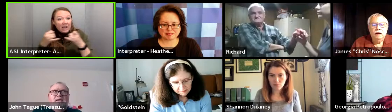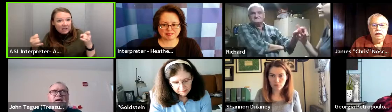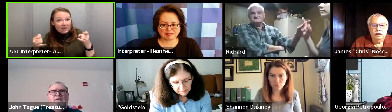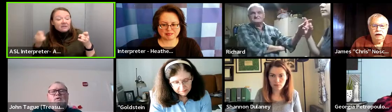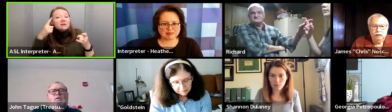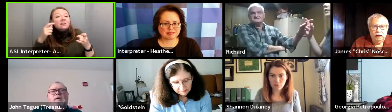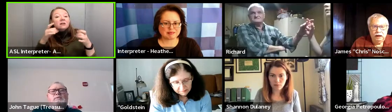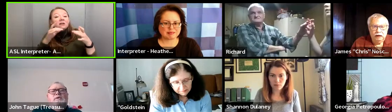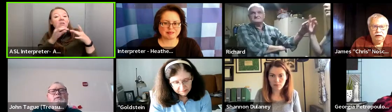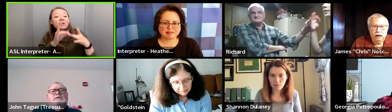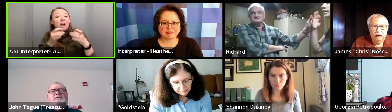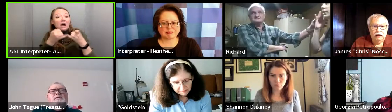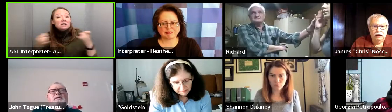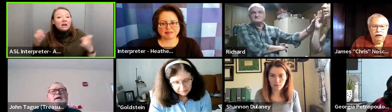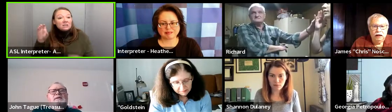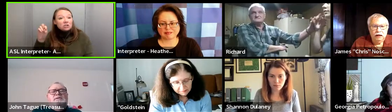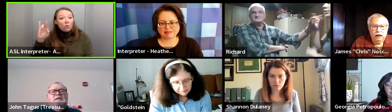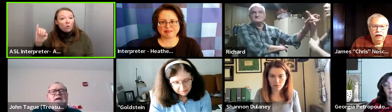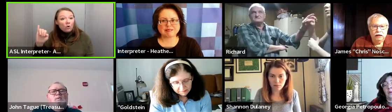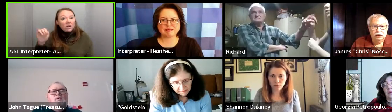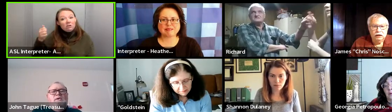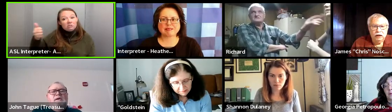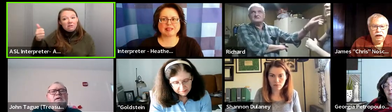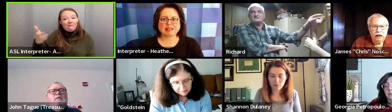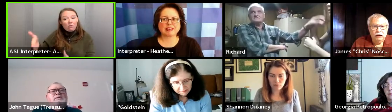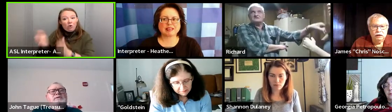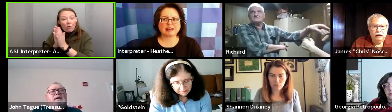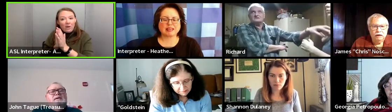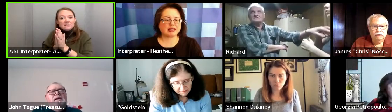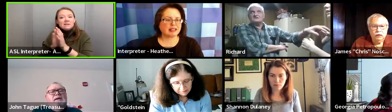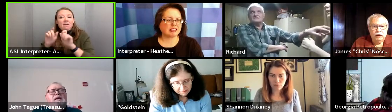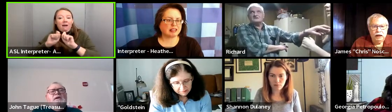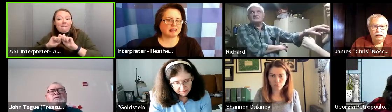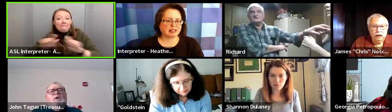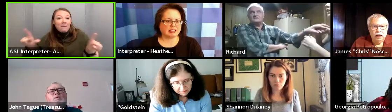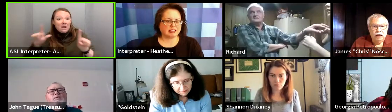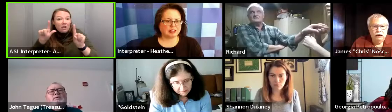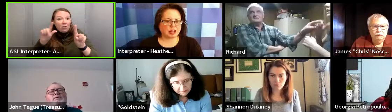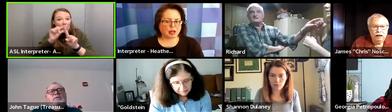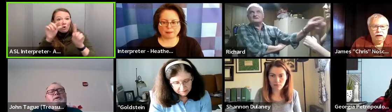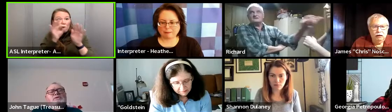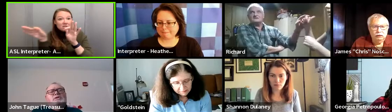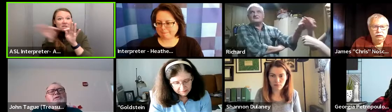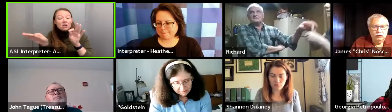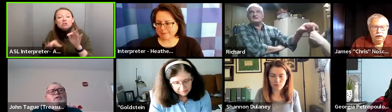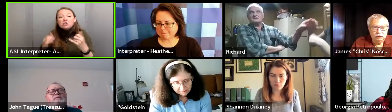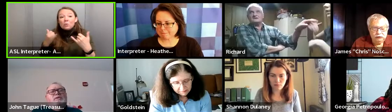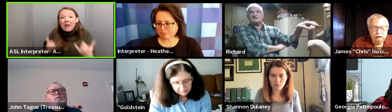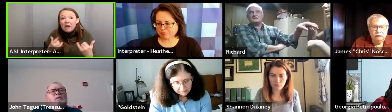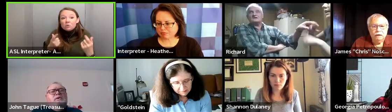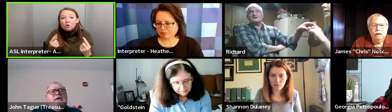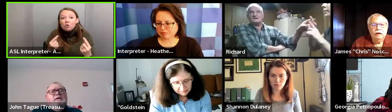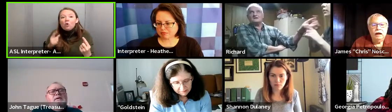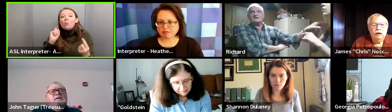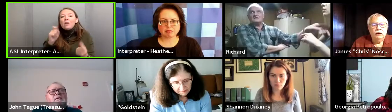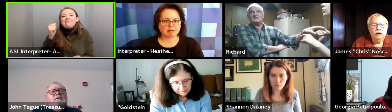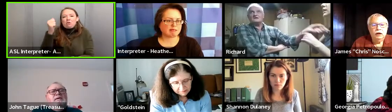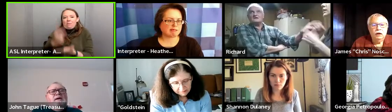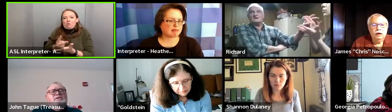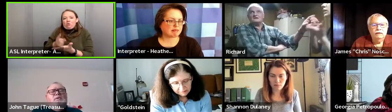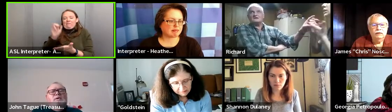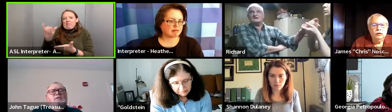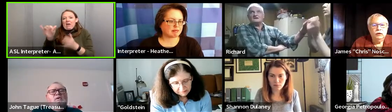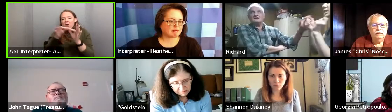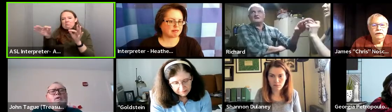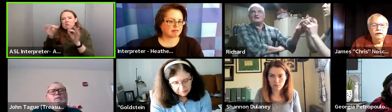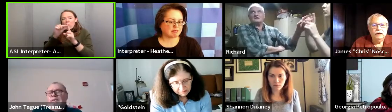guidelines, Corey had requested that I send out wording on it, which I did. So what we're doing is just approving the wording on